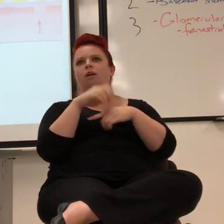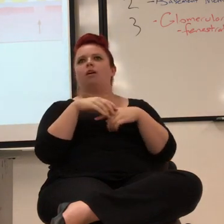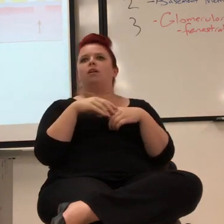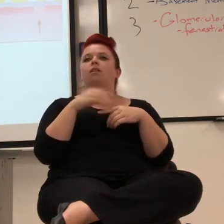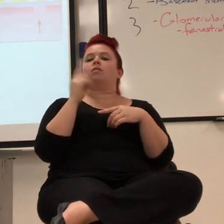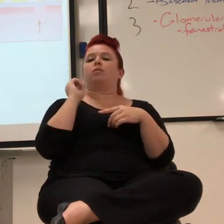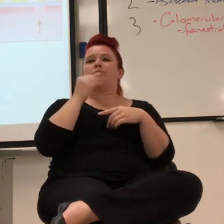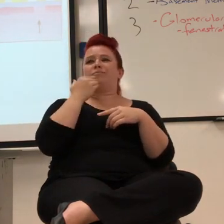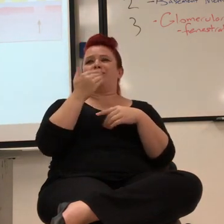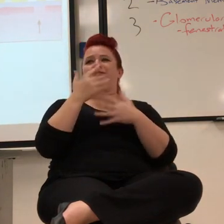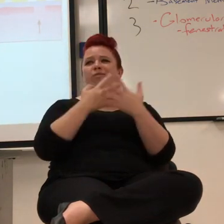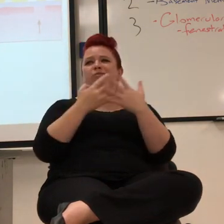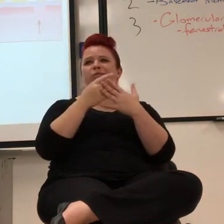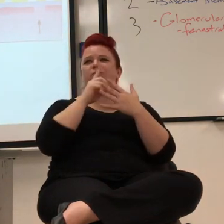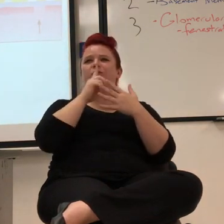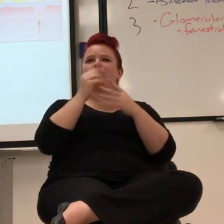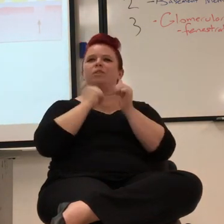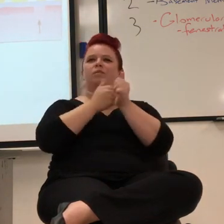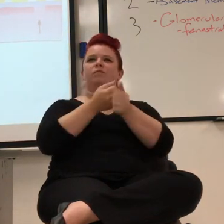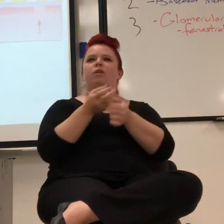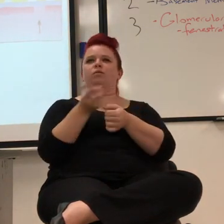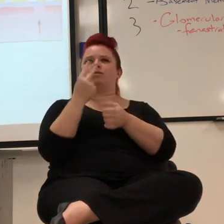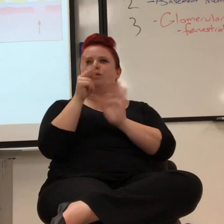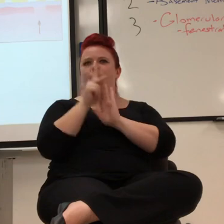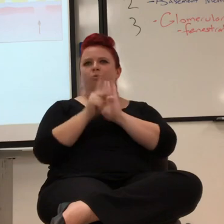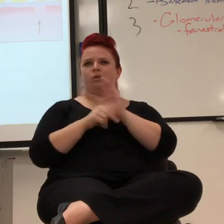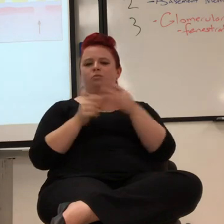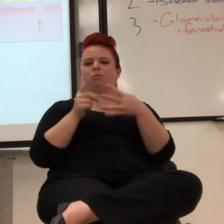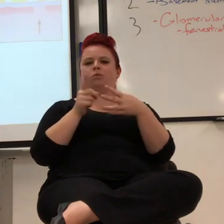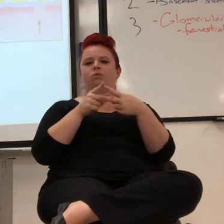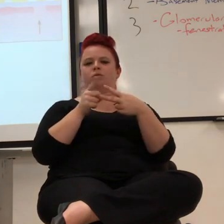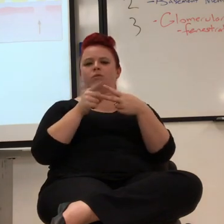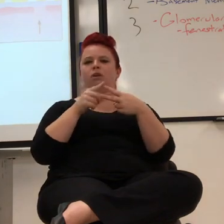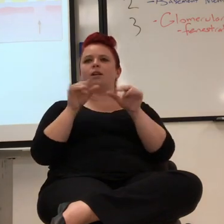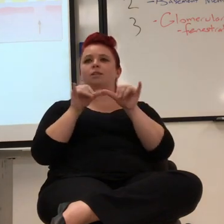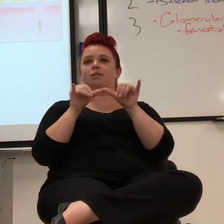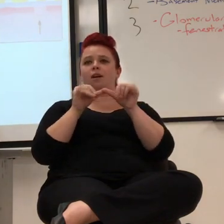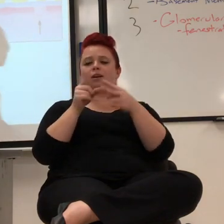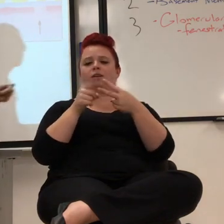This filter is based on basically two principles, size and charge. So